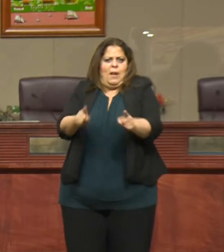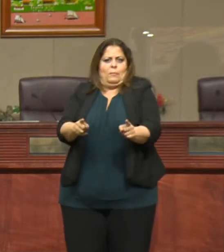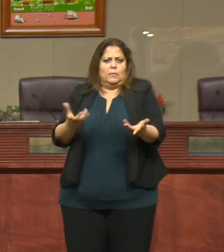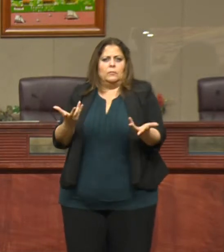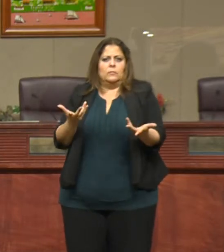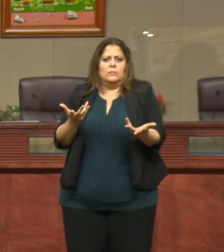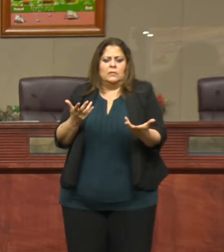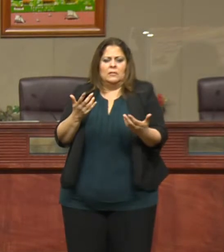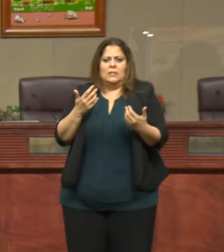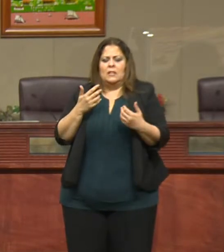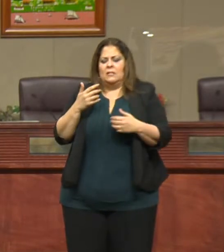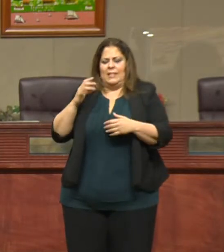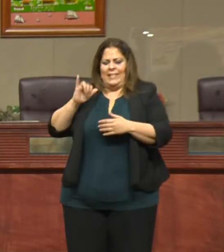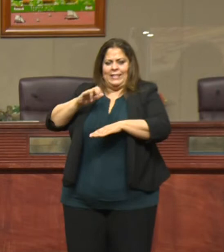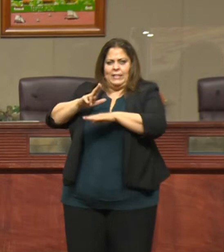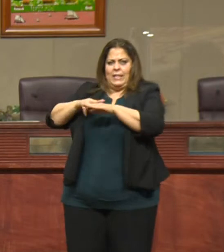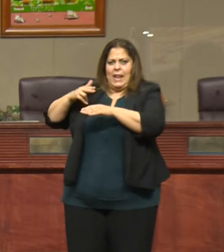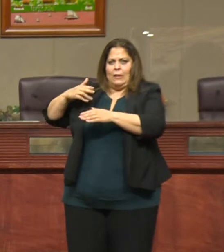variations